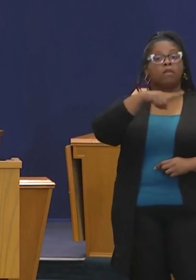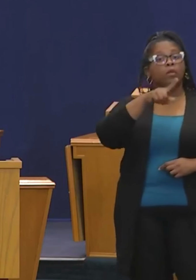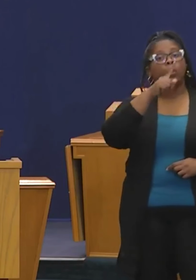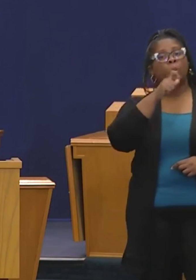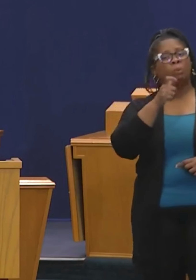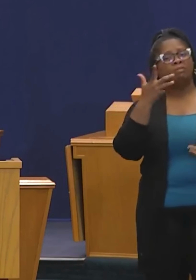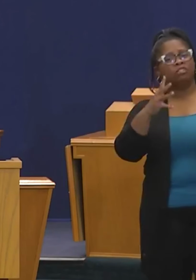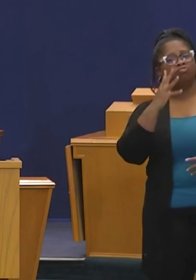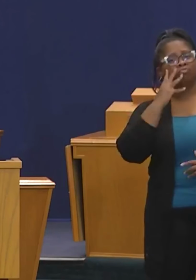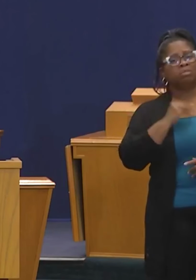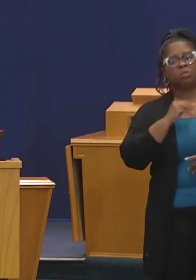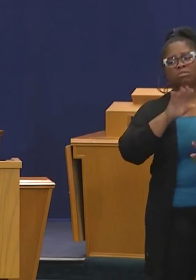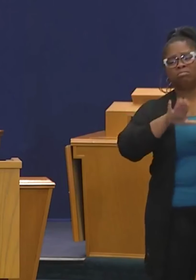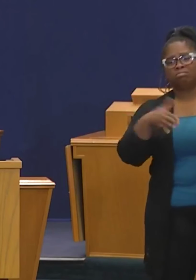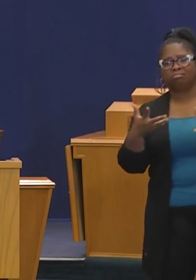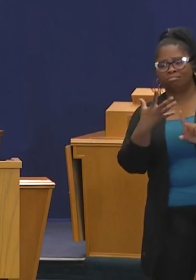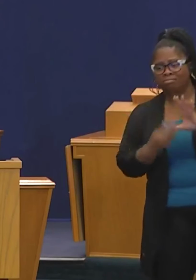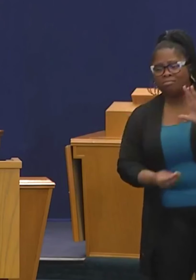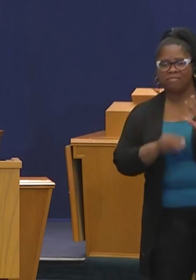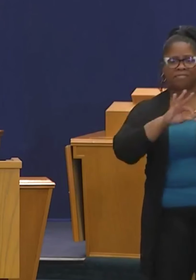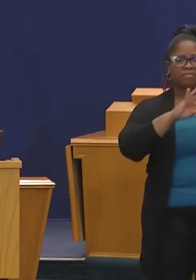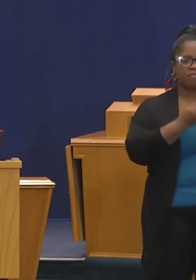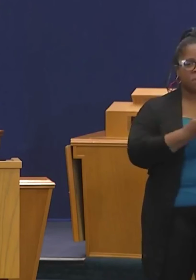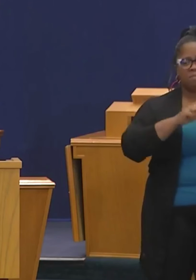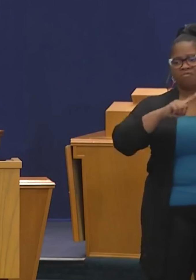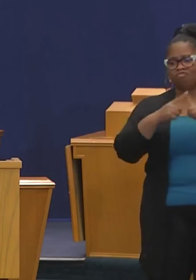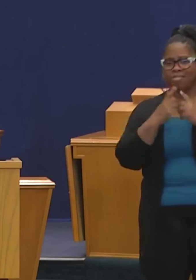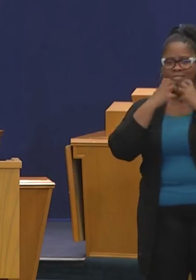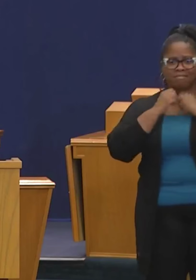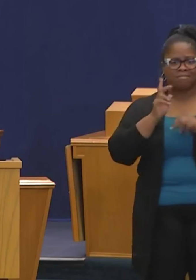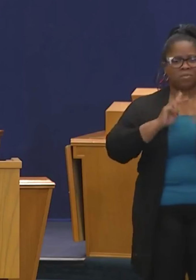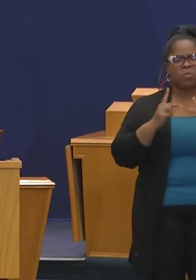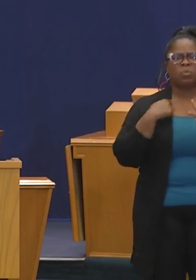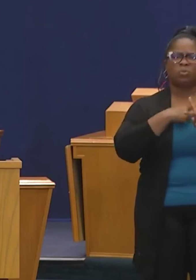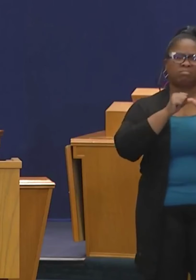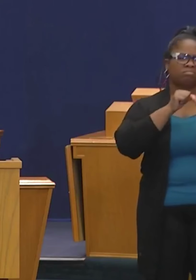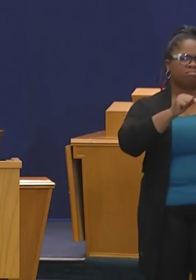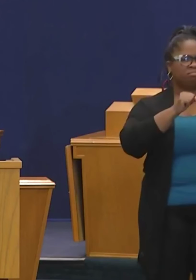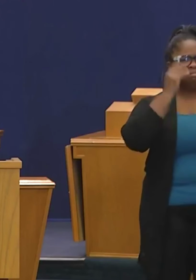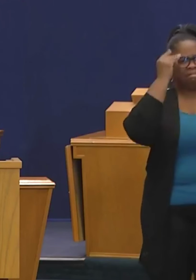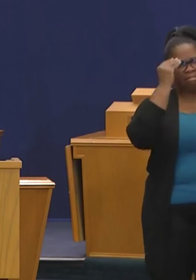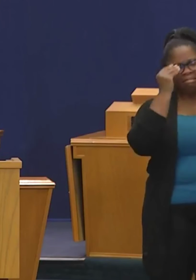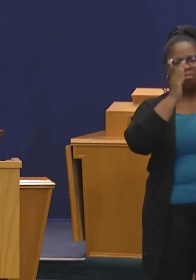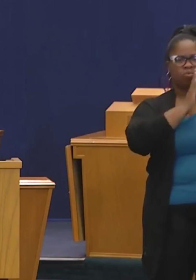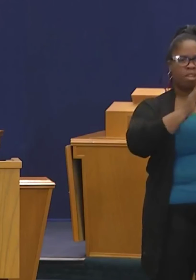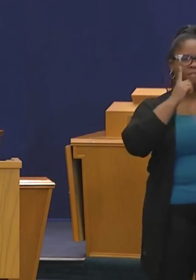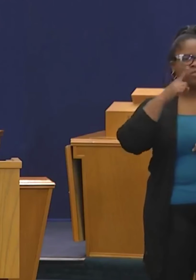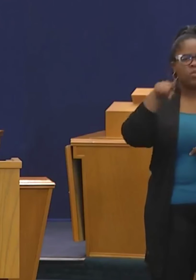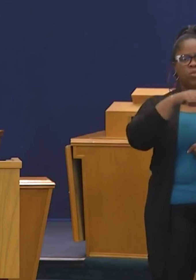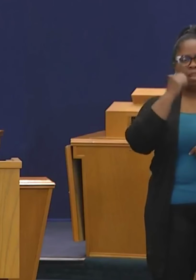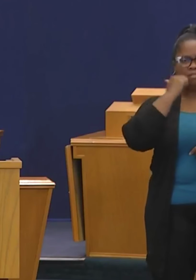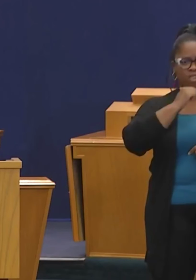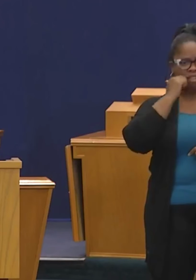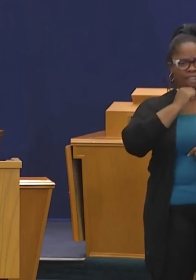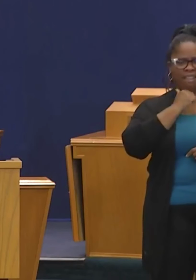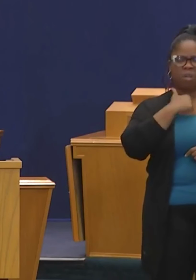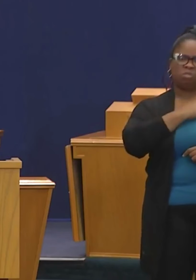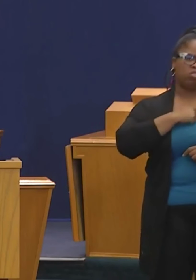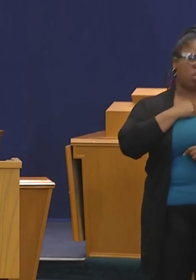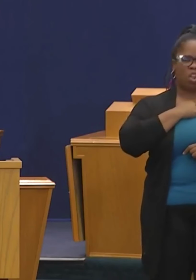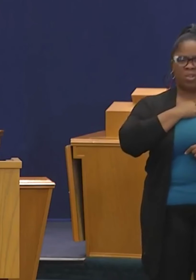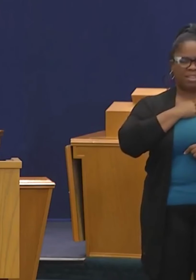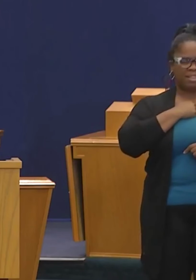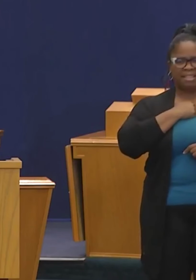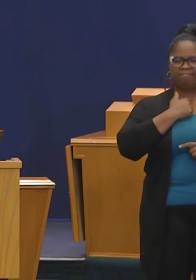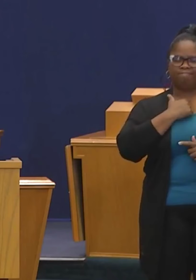lost families and friends to COVID-19, you're in our thoughts and our prayers every day. I'm very sorry for your loss,